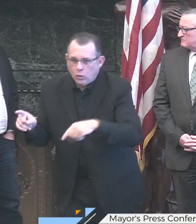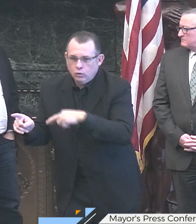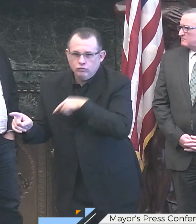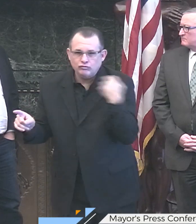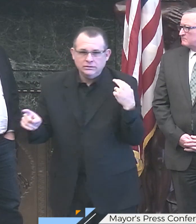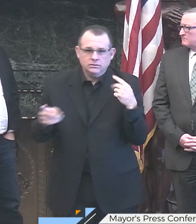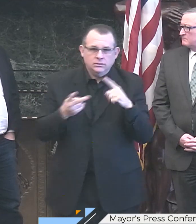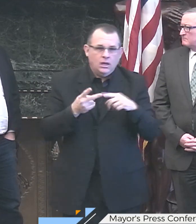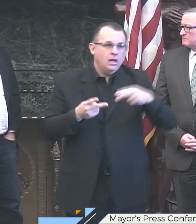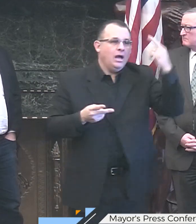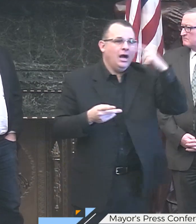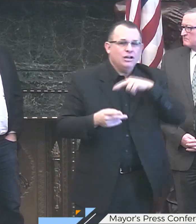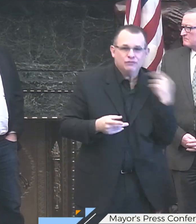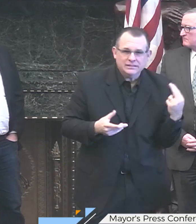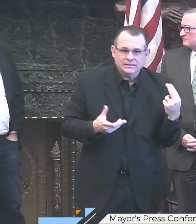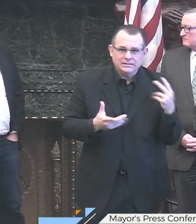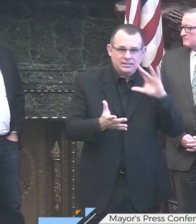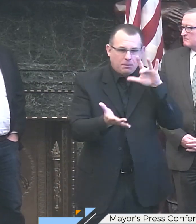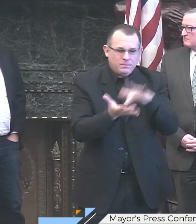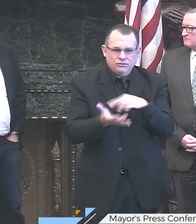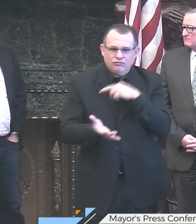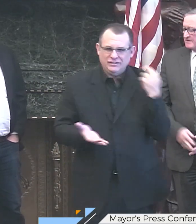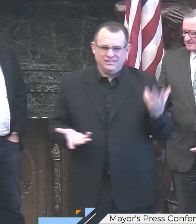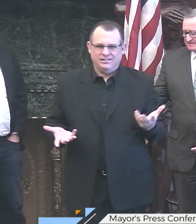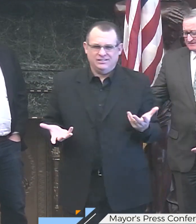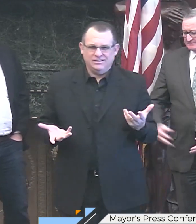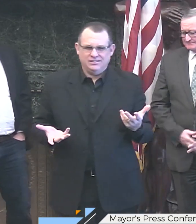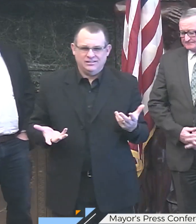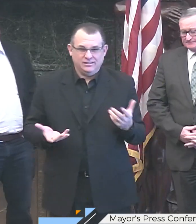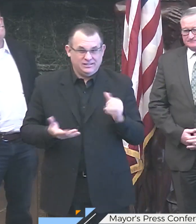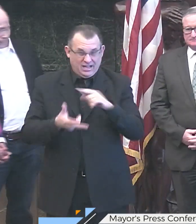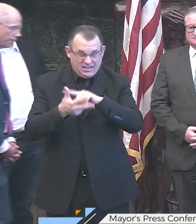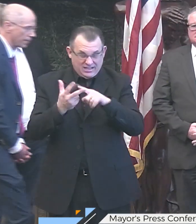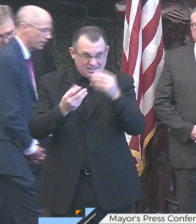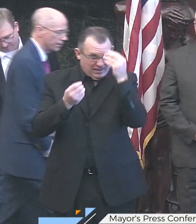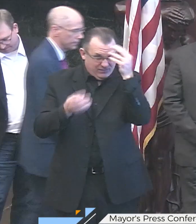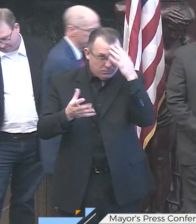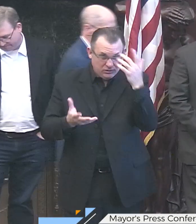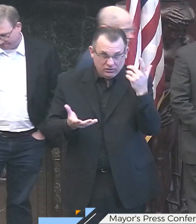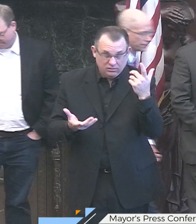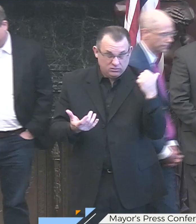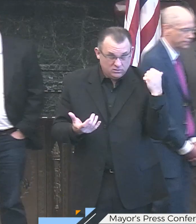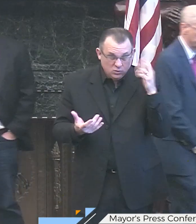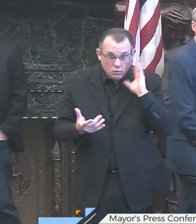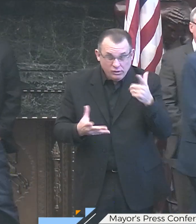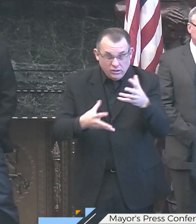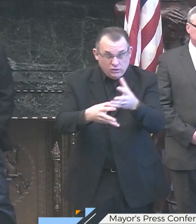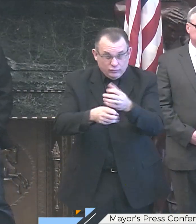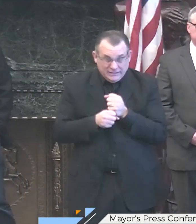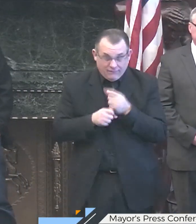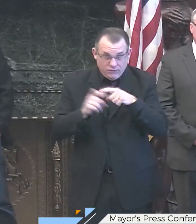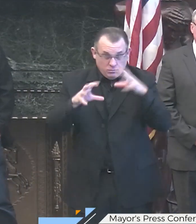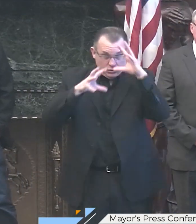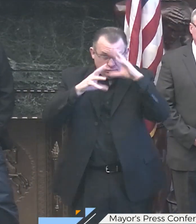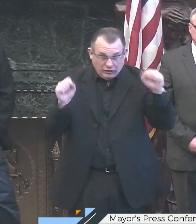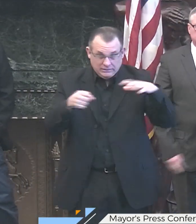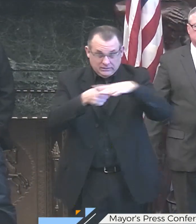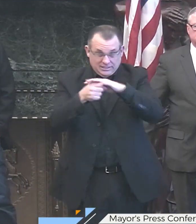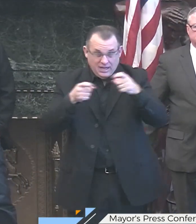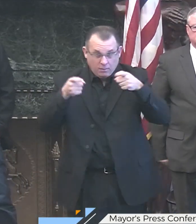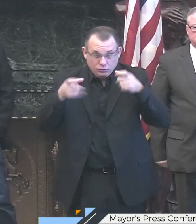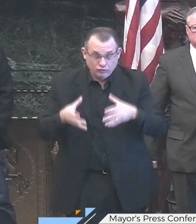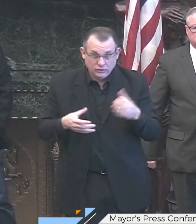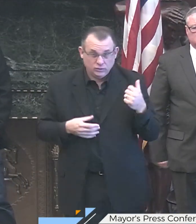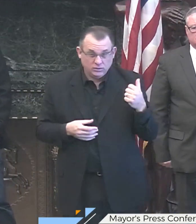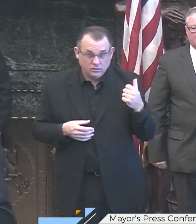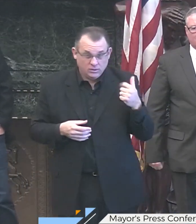What is that going to mean for the determinations that you make? How will you take that information into consideration when you make determinations about